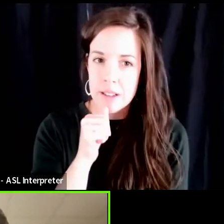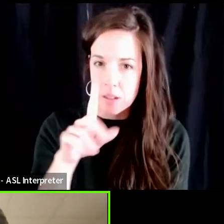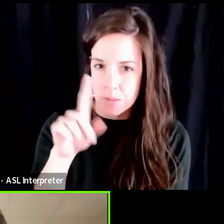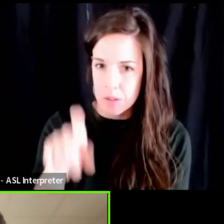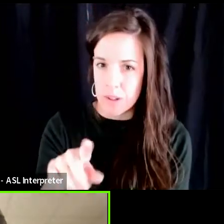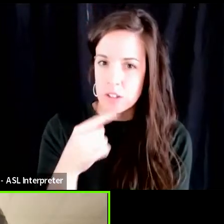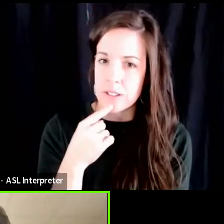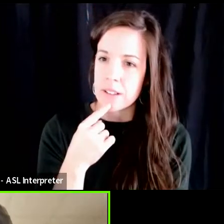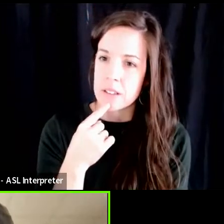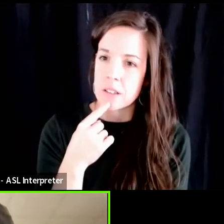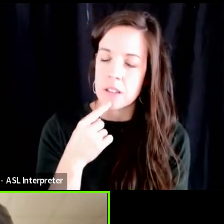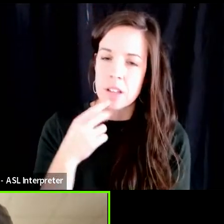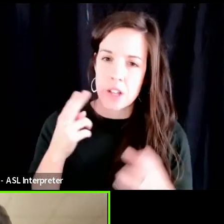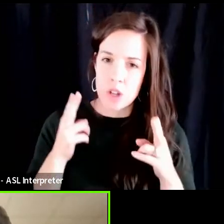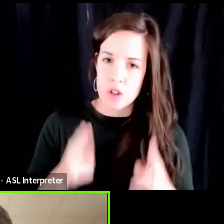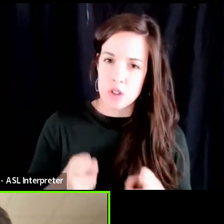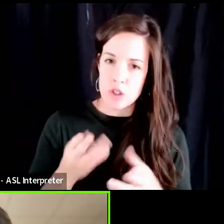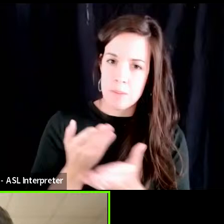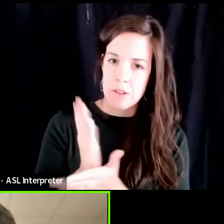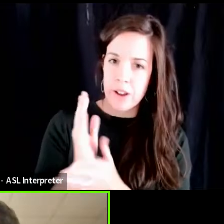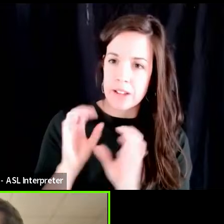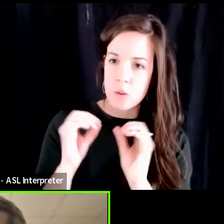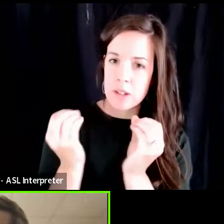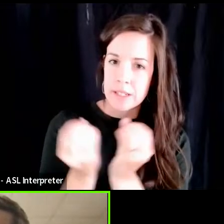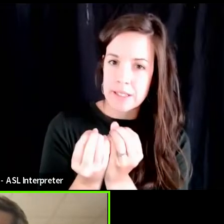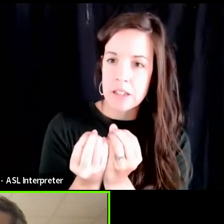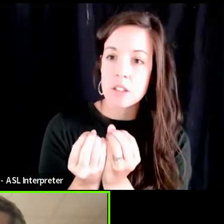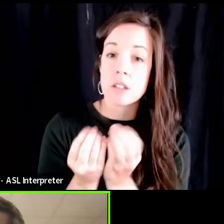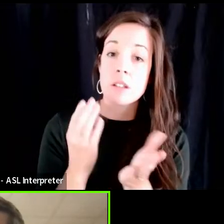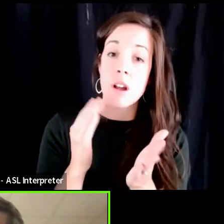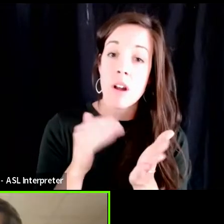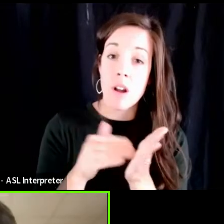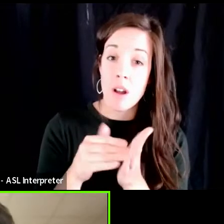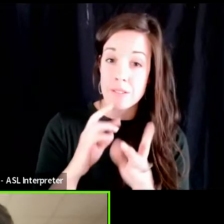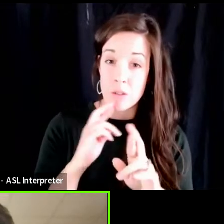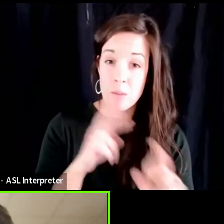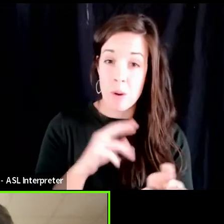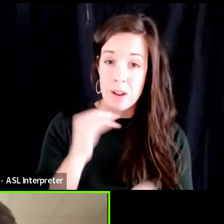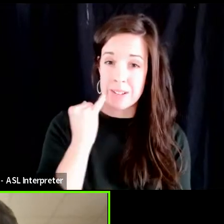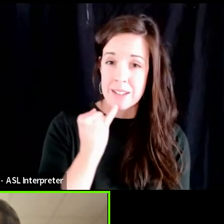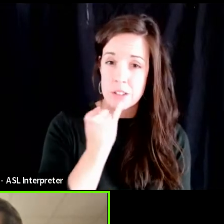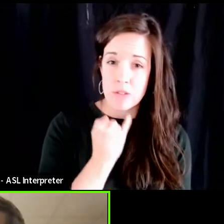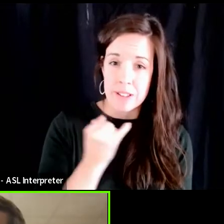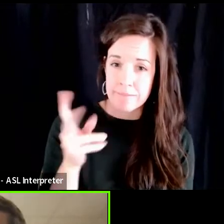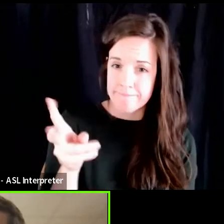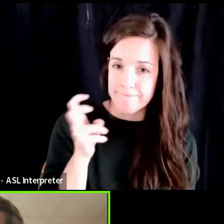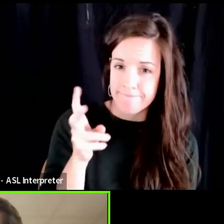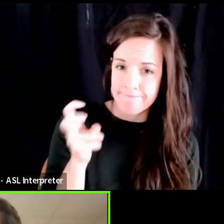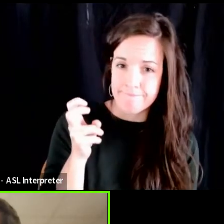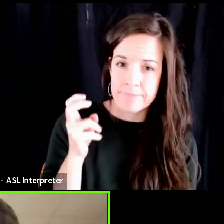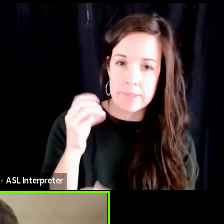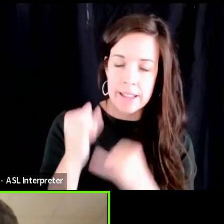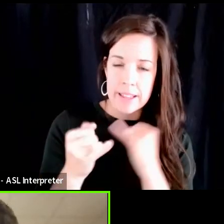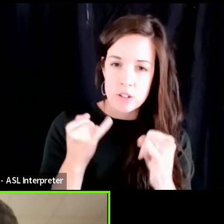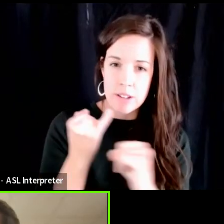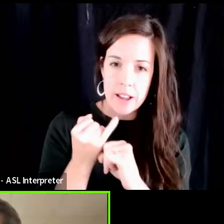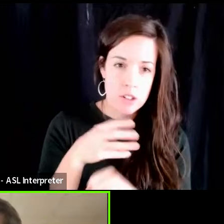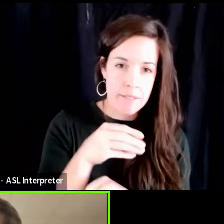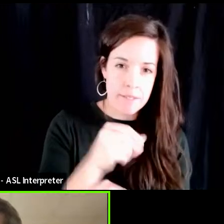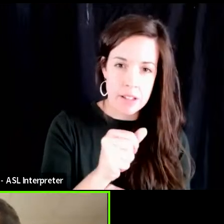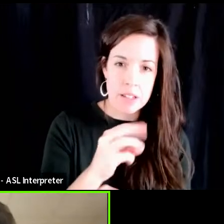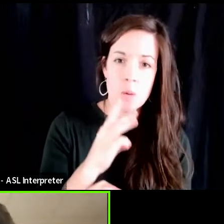says, human rights organizations often report Israel's confiscation of internationally funded water